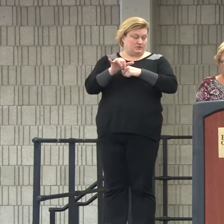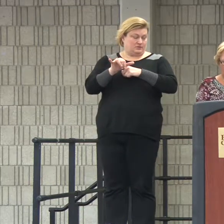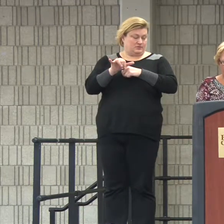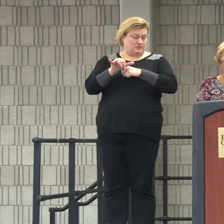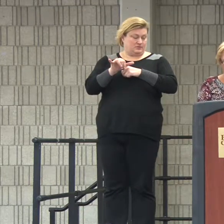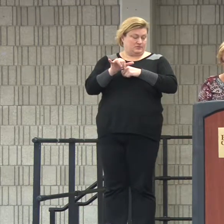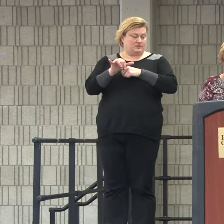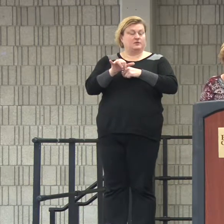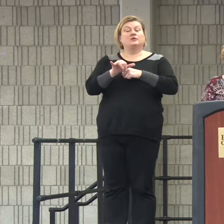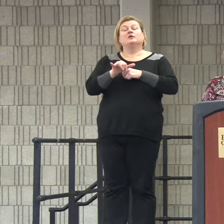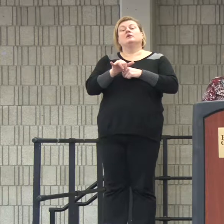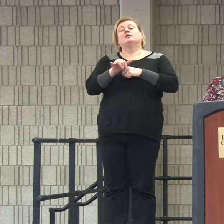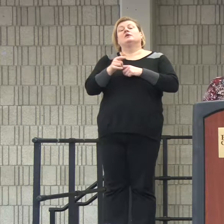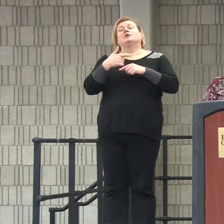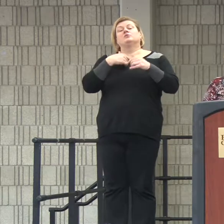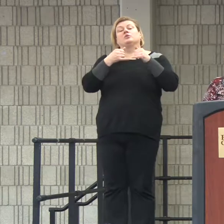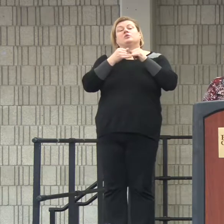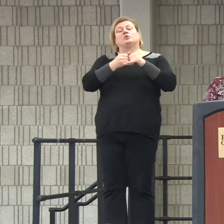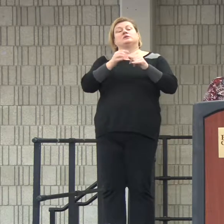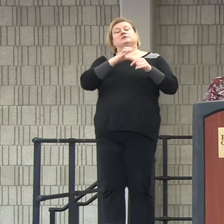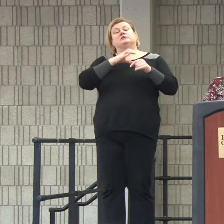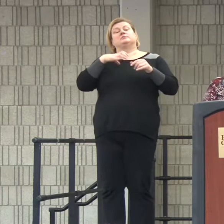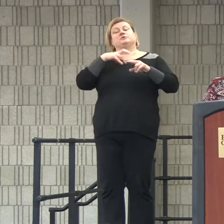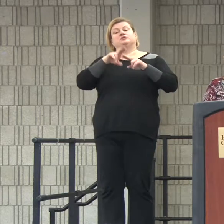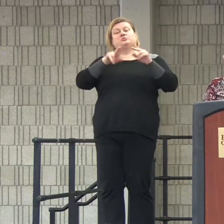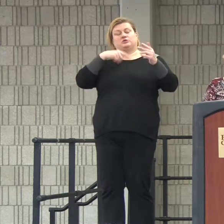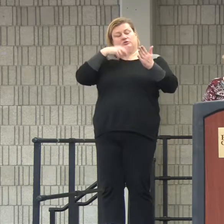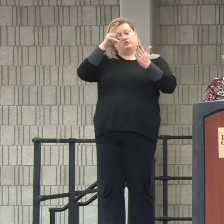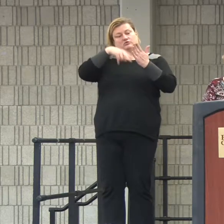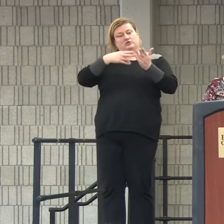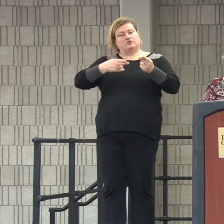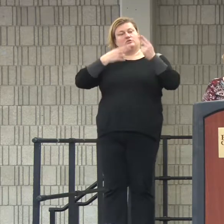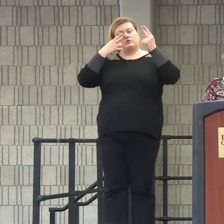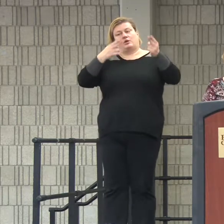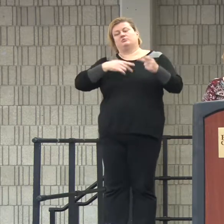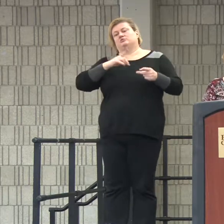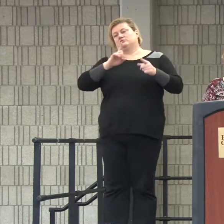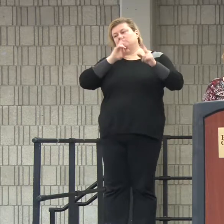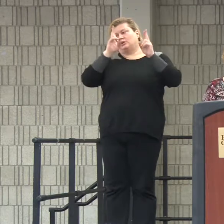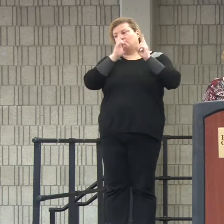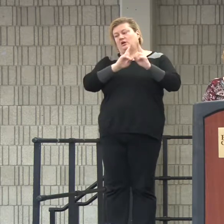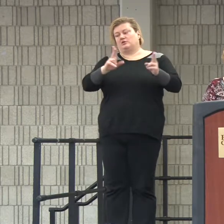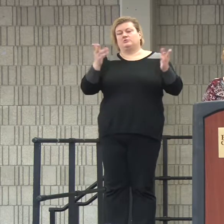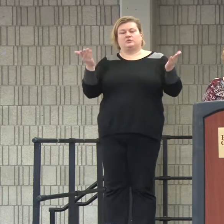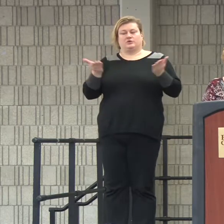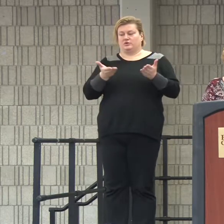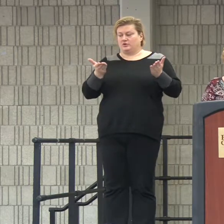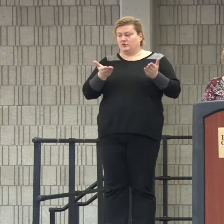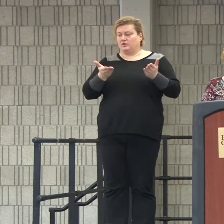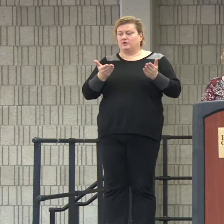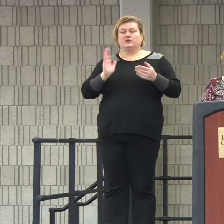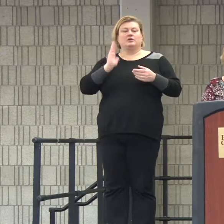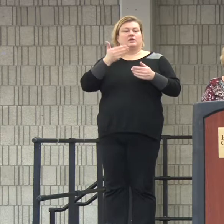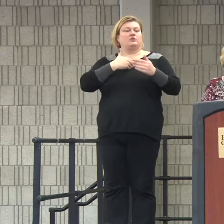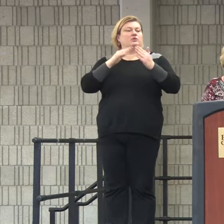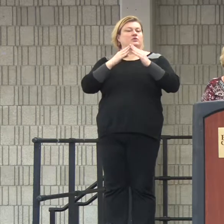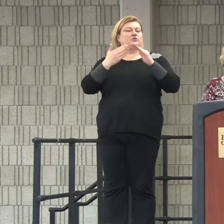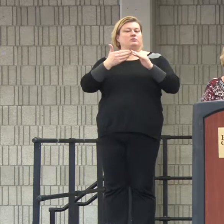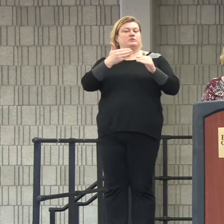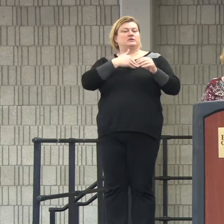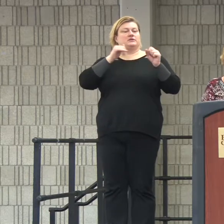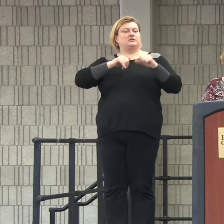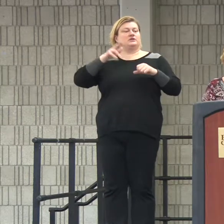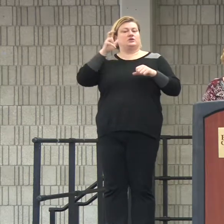as the awards committee chair, I was able to read your nomination, and I am truly honored to have you here so that our community members can hear